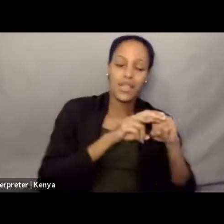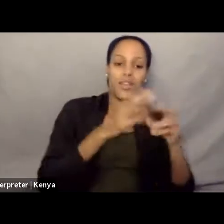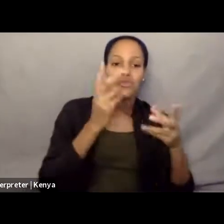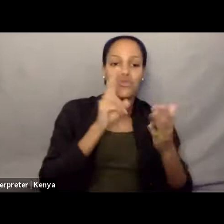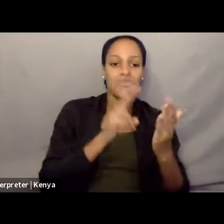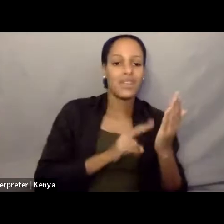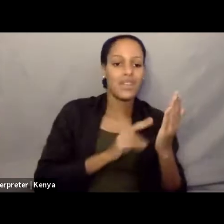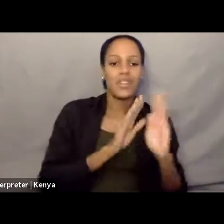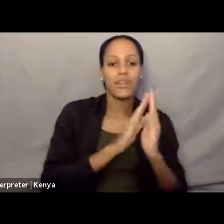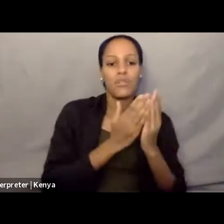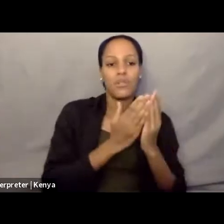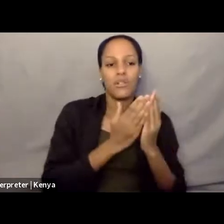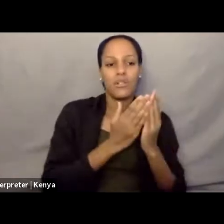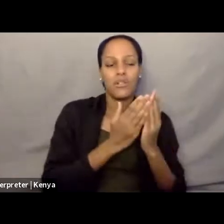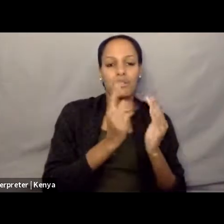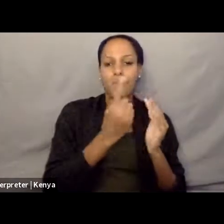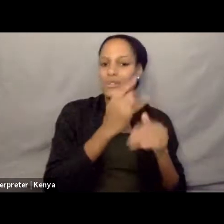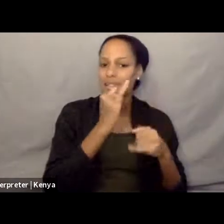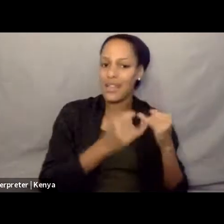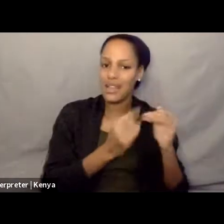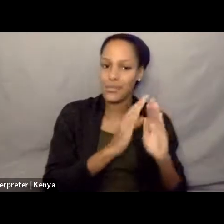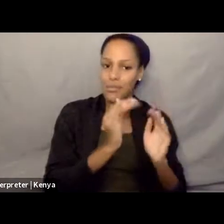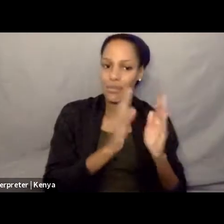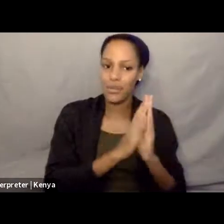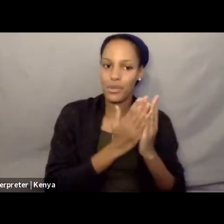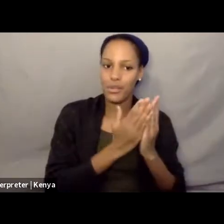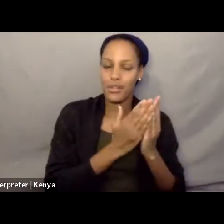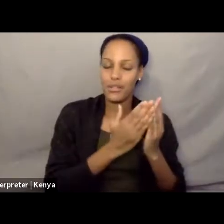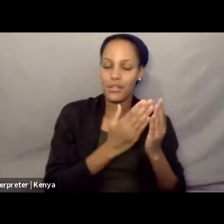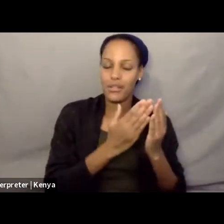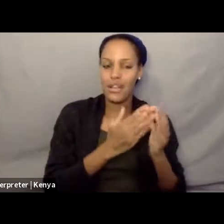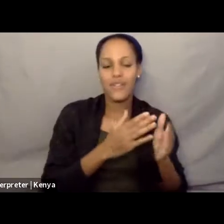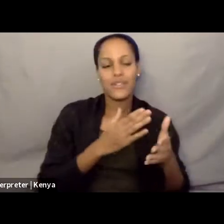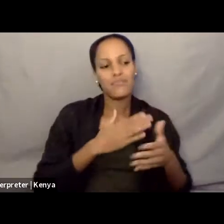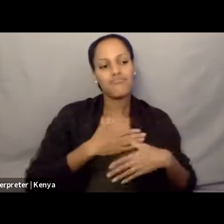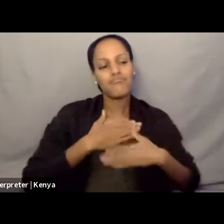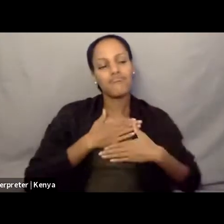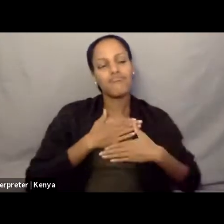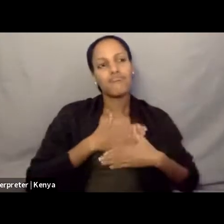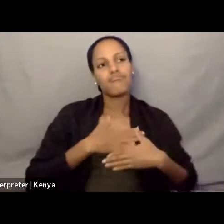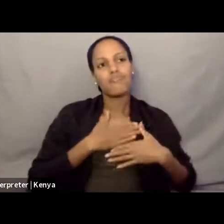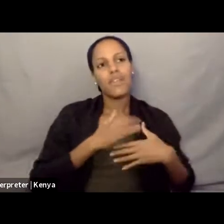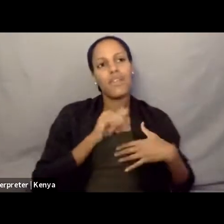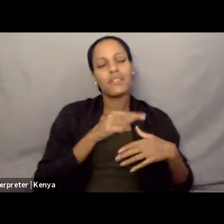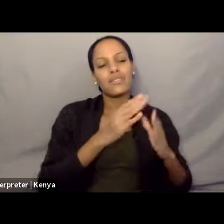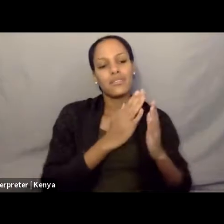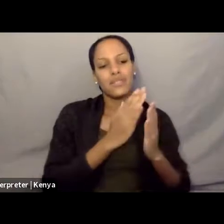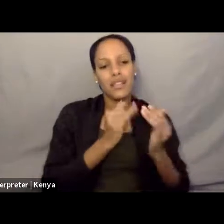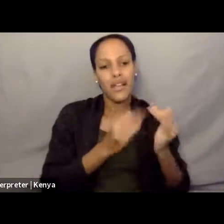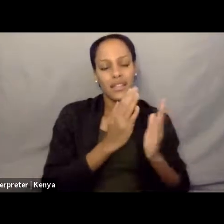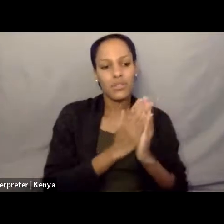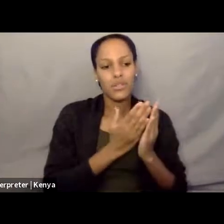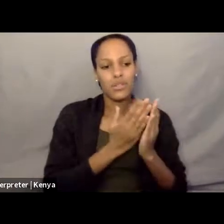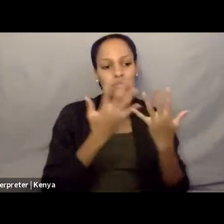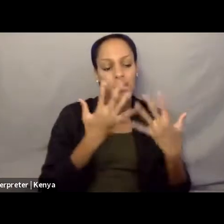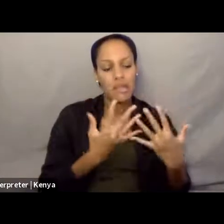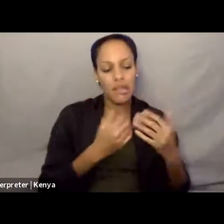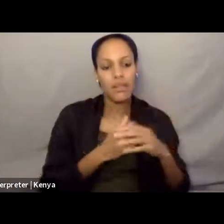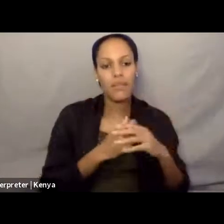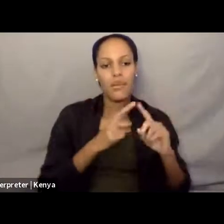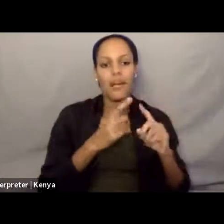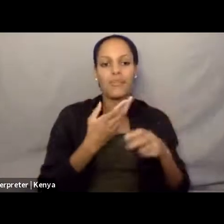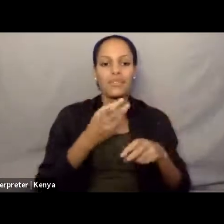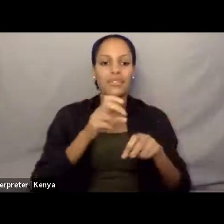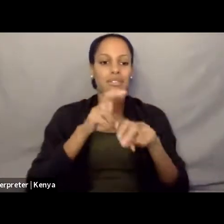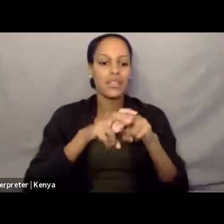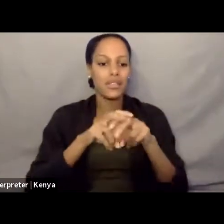its being the last one, forever the last one. And where I am sitting with my legs crossed, I am